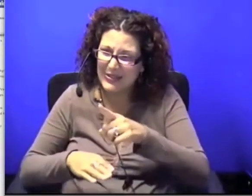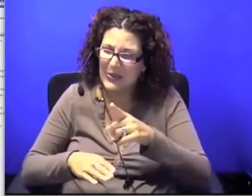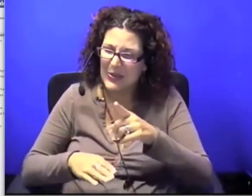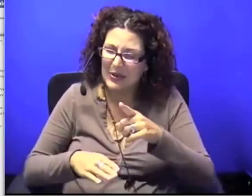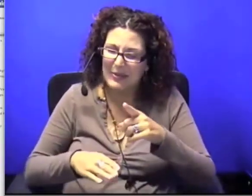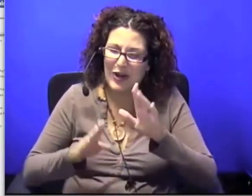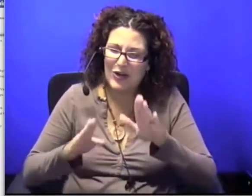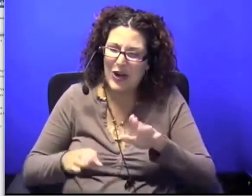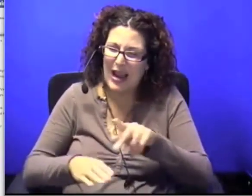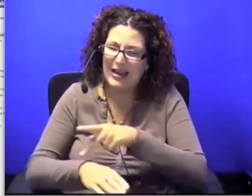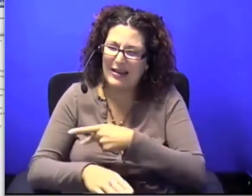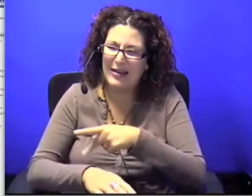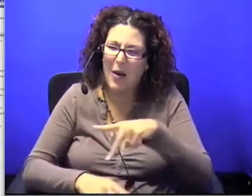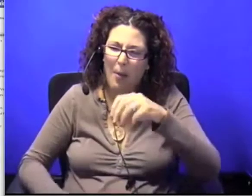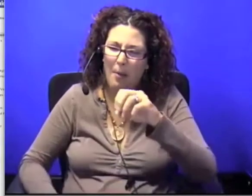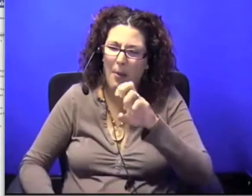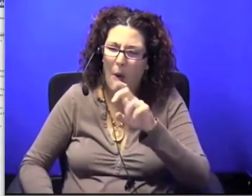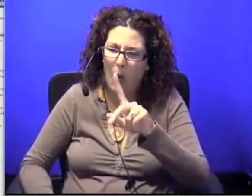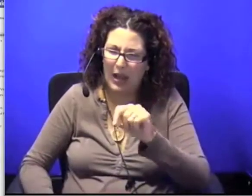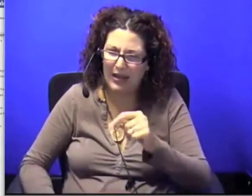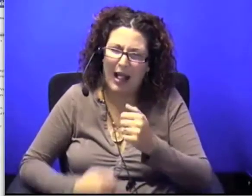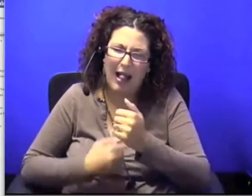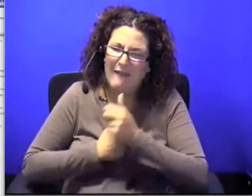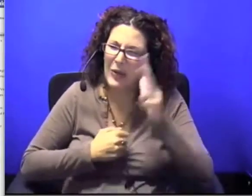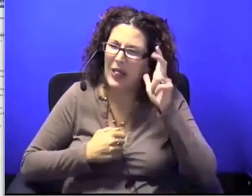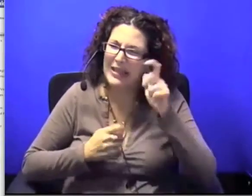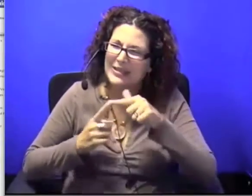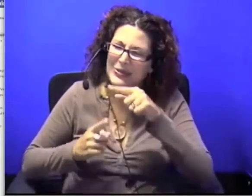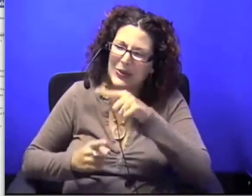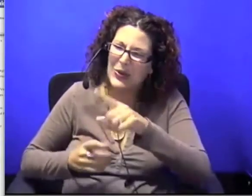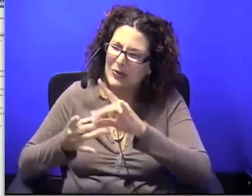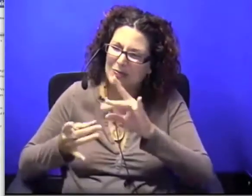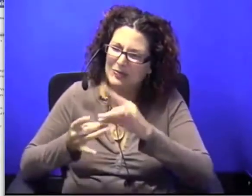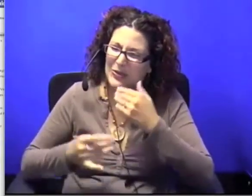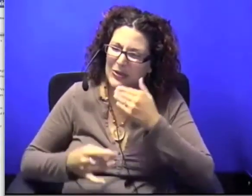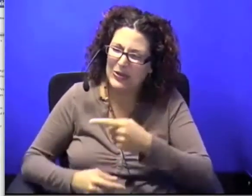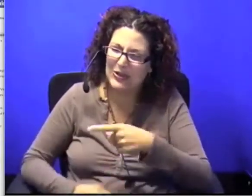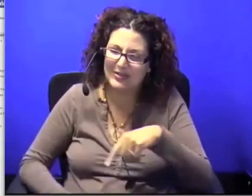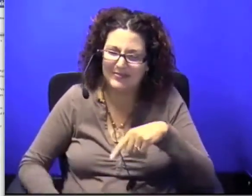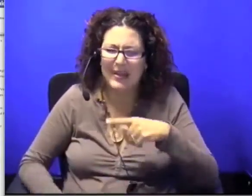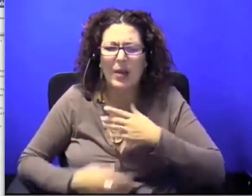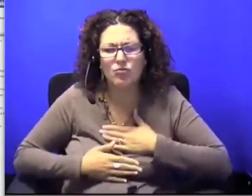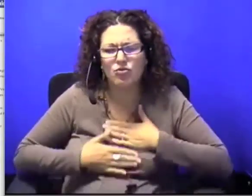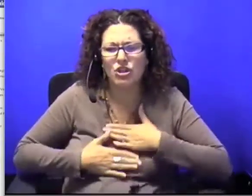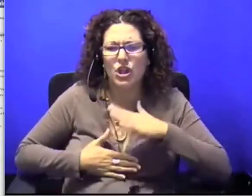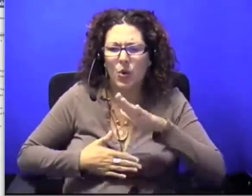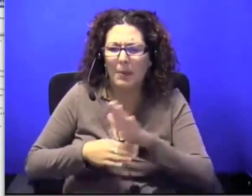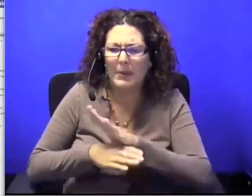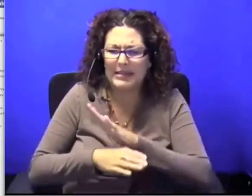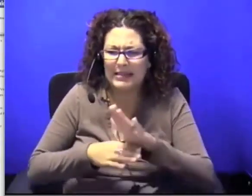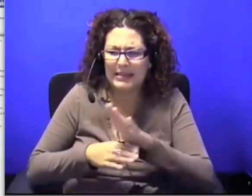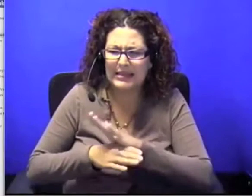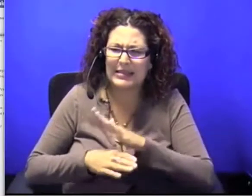I just love listening to you. Your rhythm is incredible. And I so appreciate your